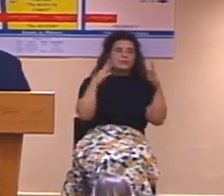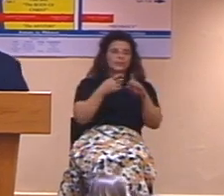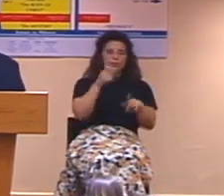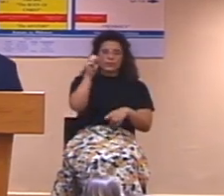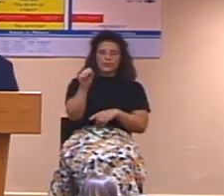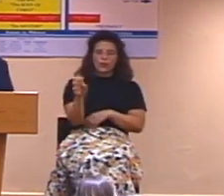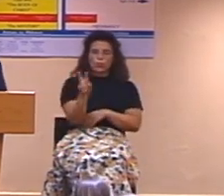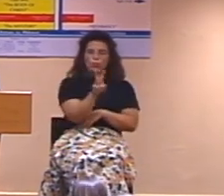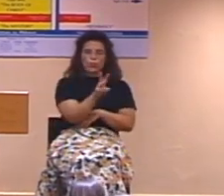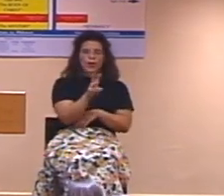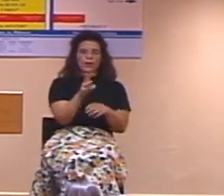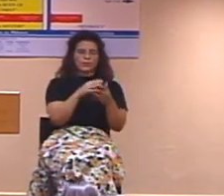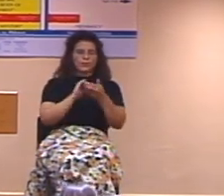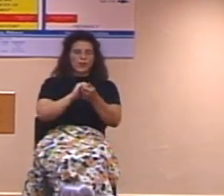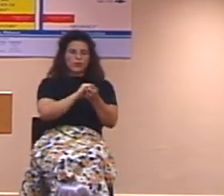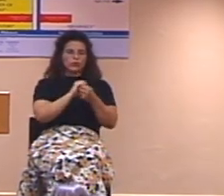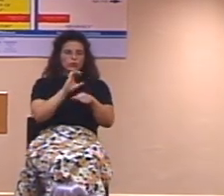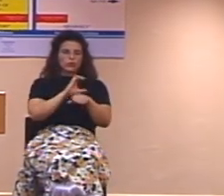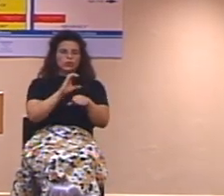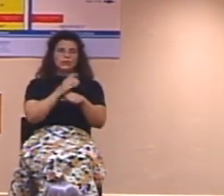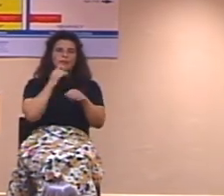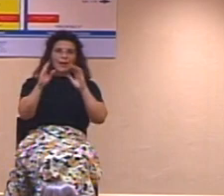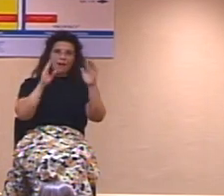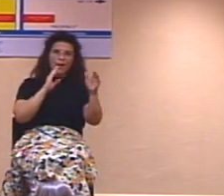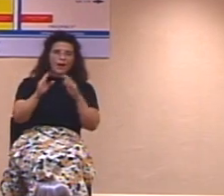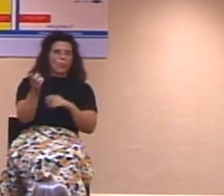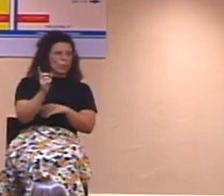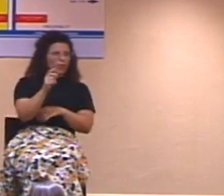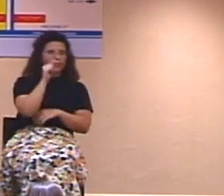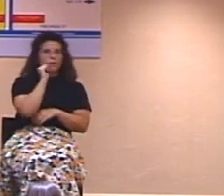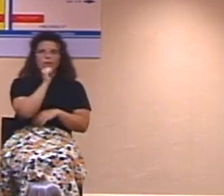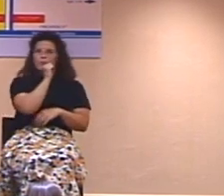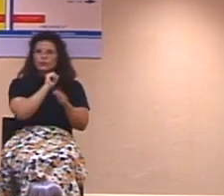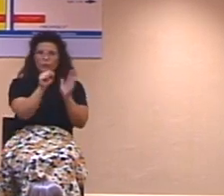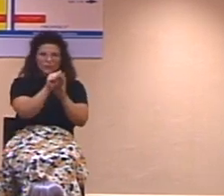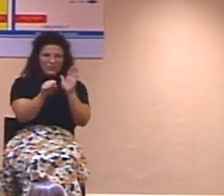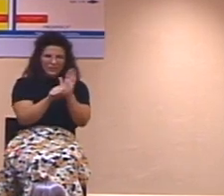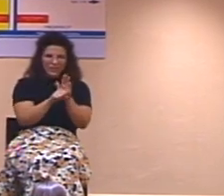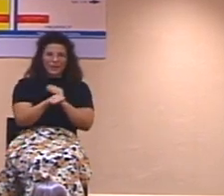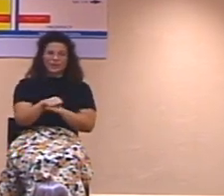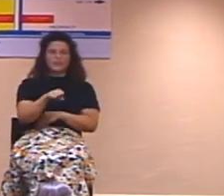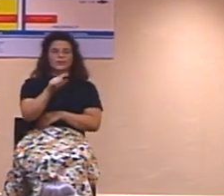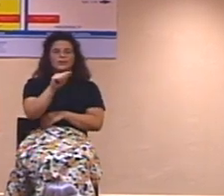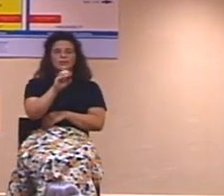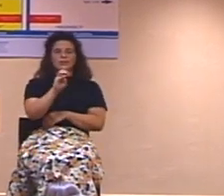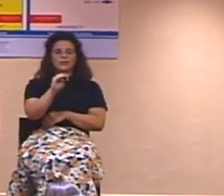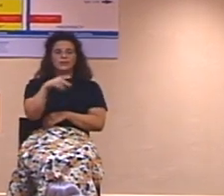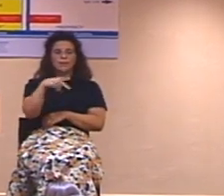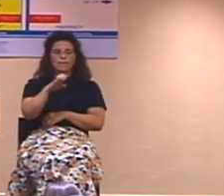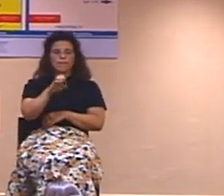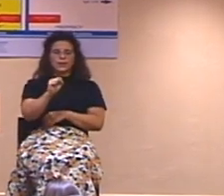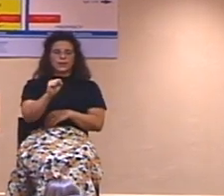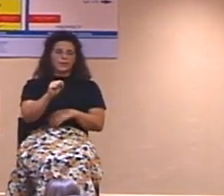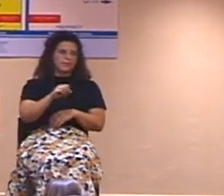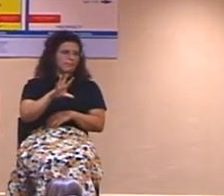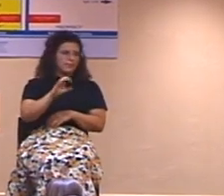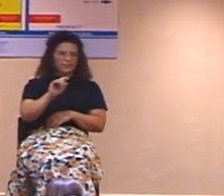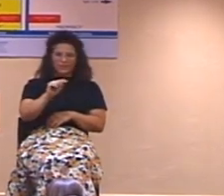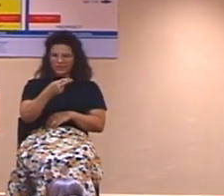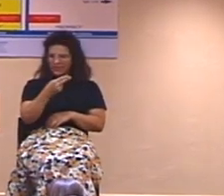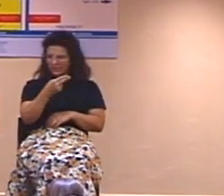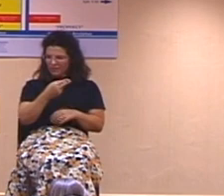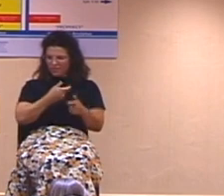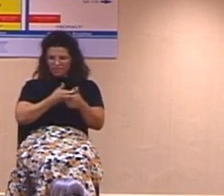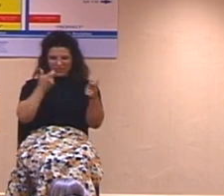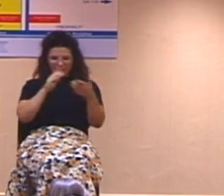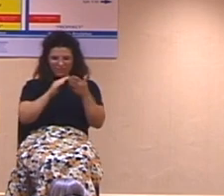in the Tempe area. We're in the Phoenix metropolitan area, fifth largest city in the United States. 200 people move there every